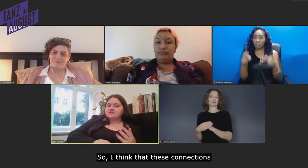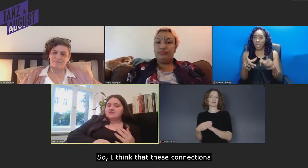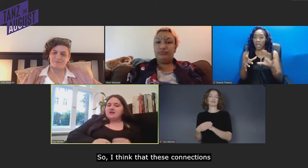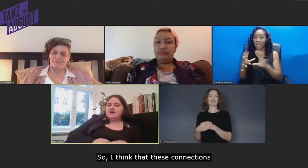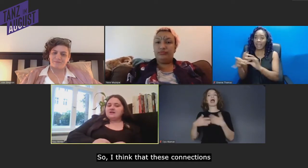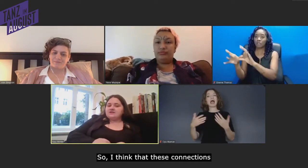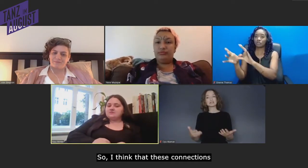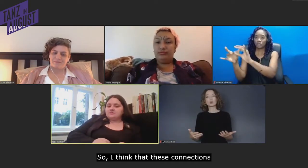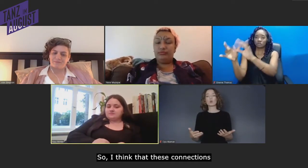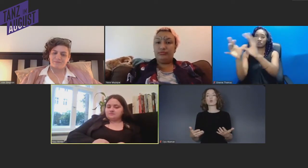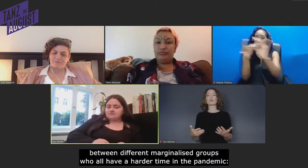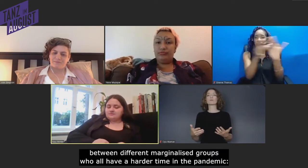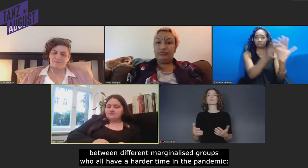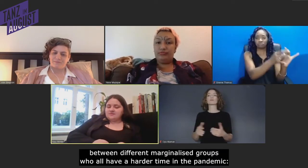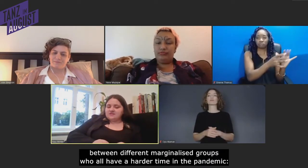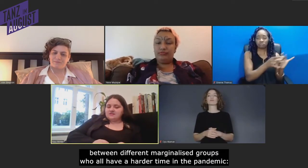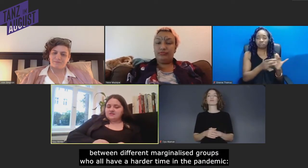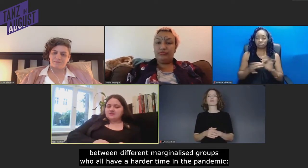connections